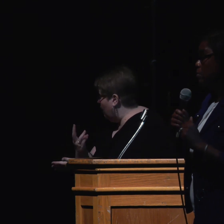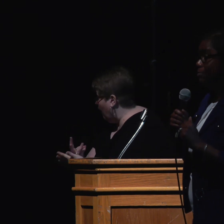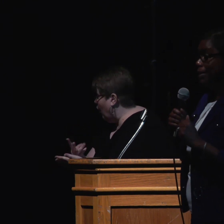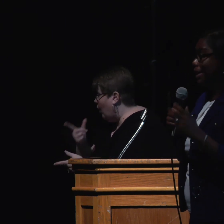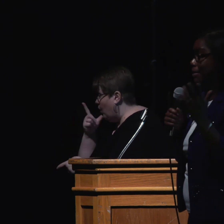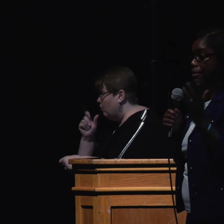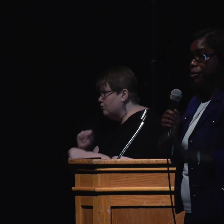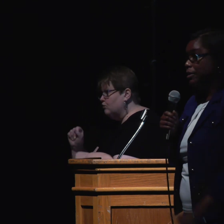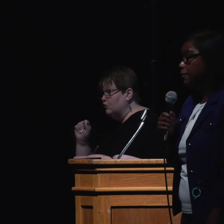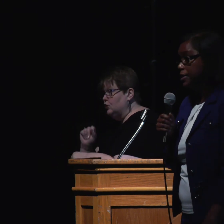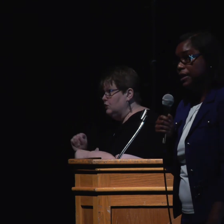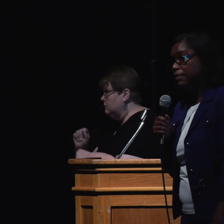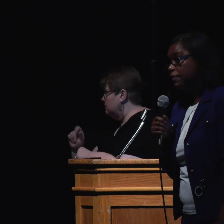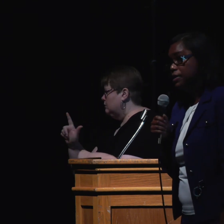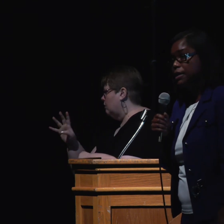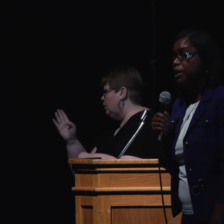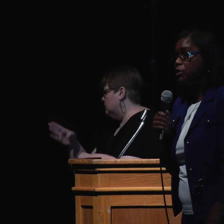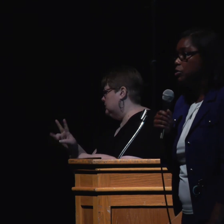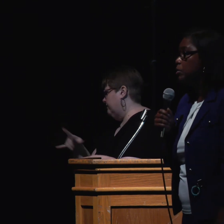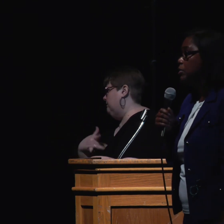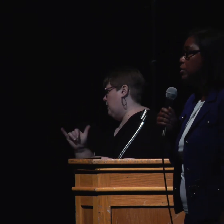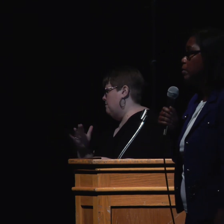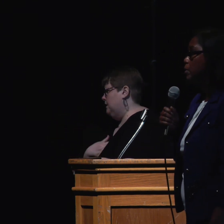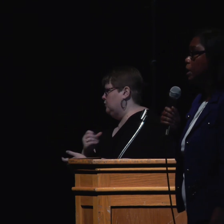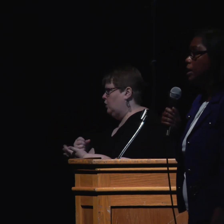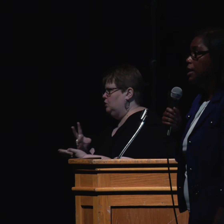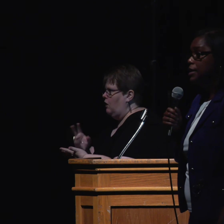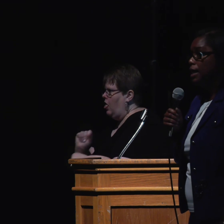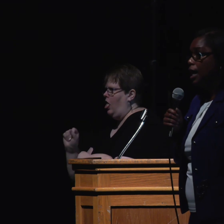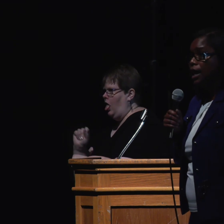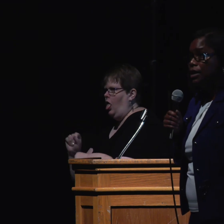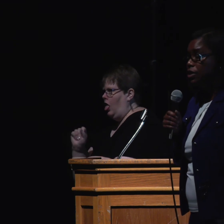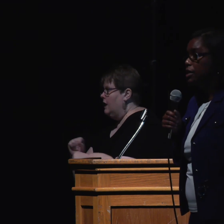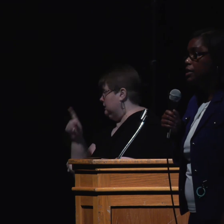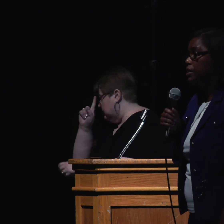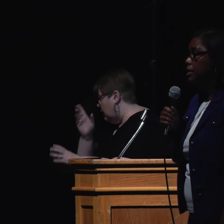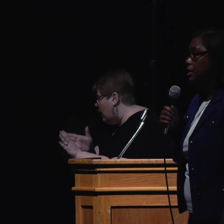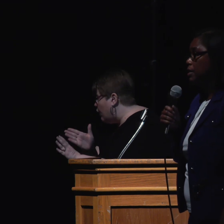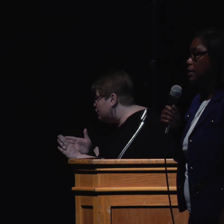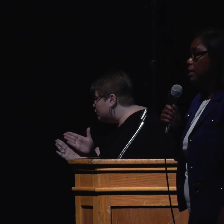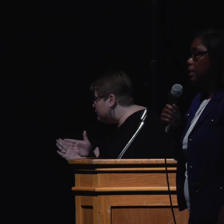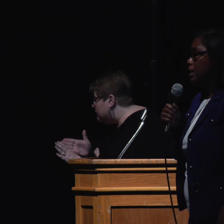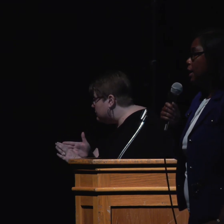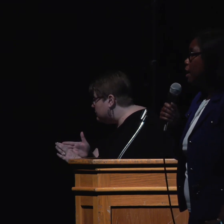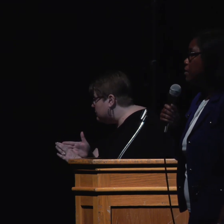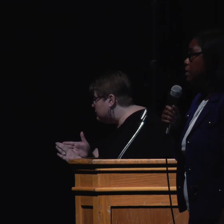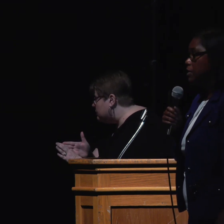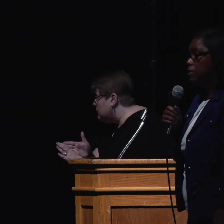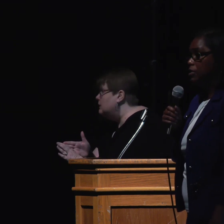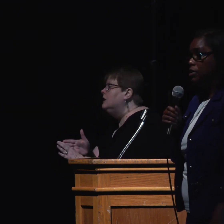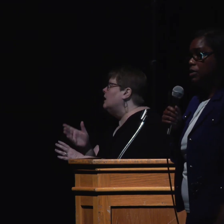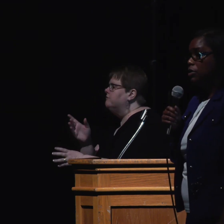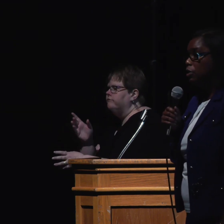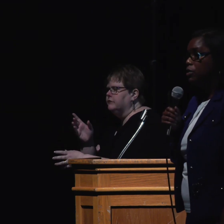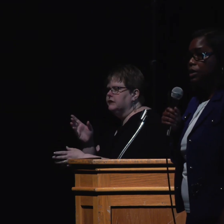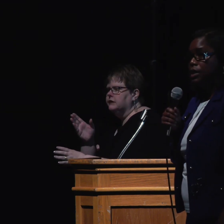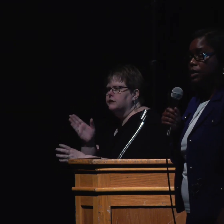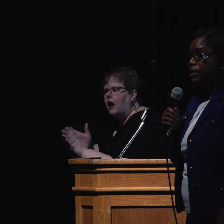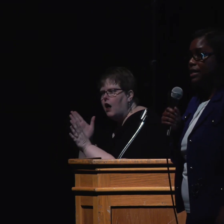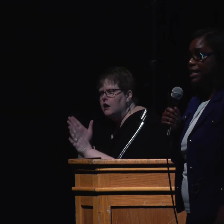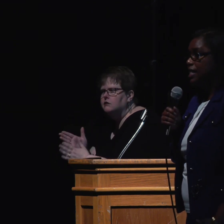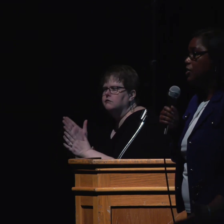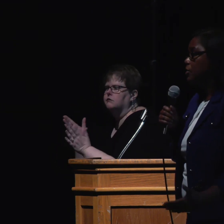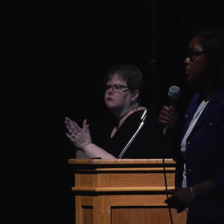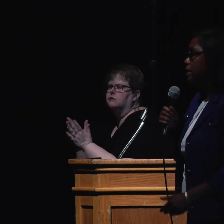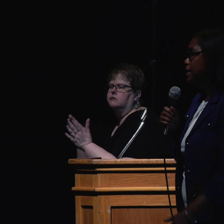who work, I don't know, 24/7, feels like my social workers are working, psychologists, counselors,